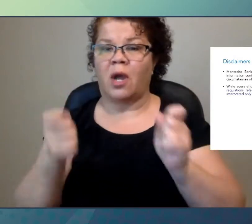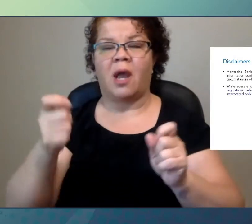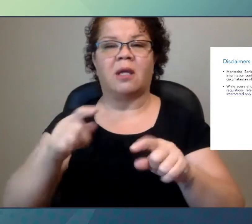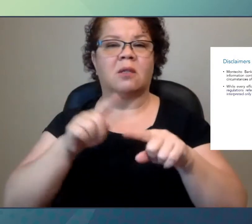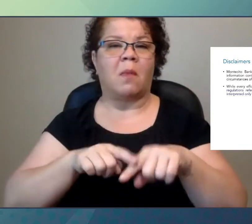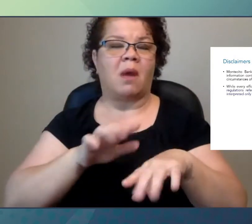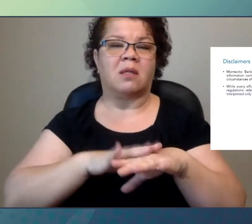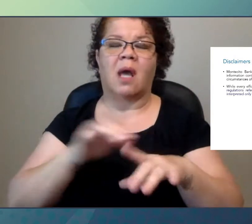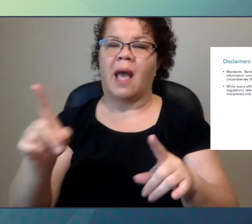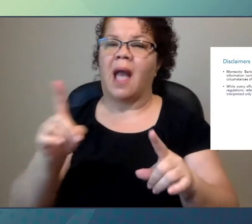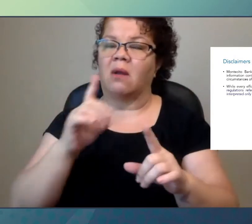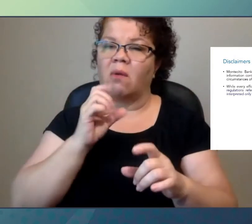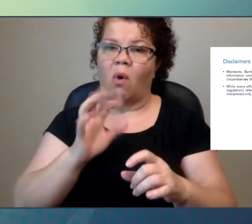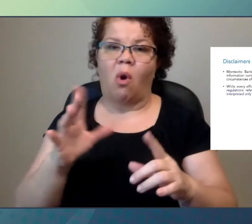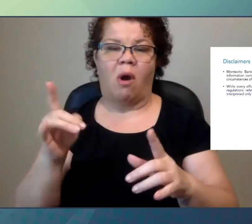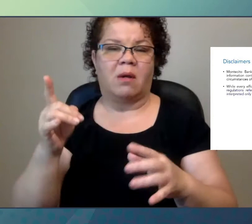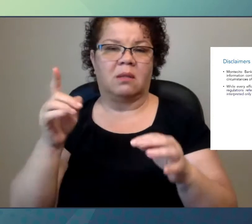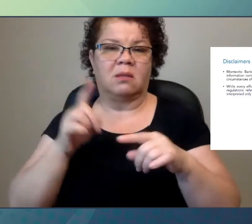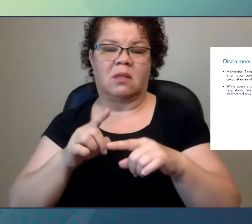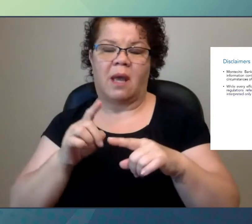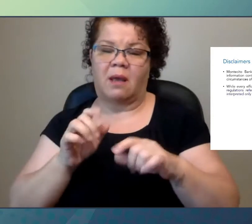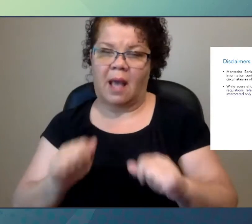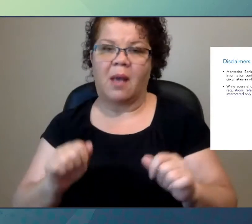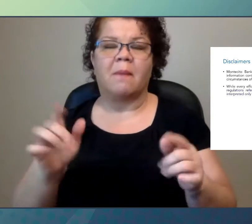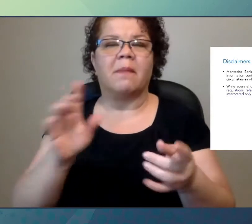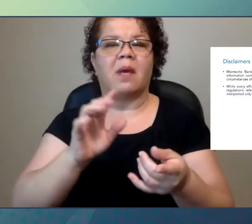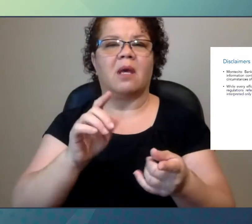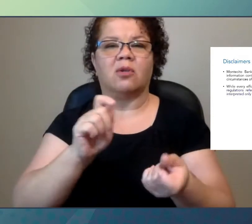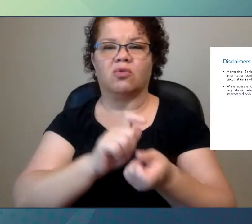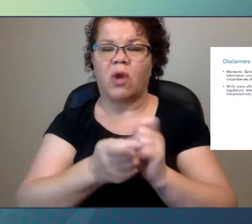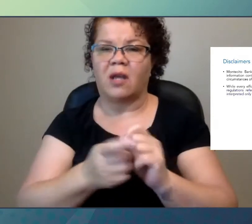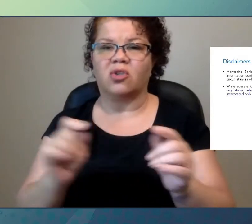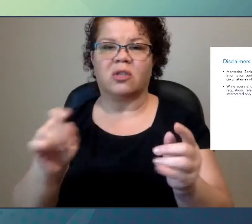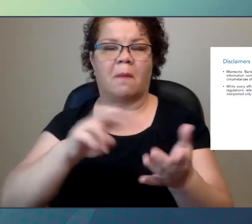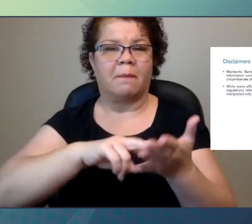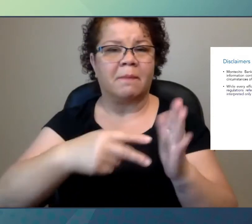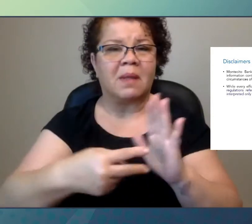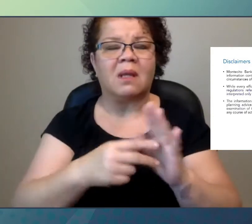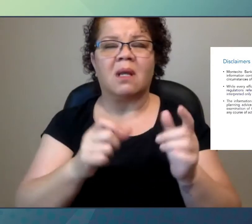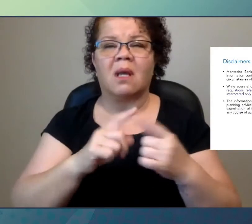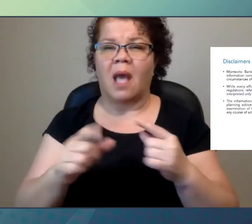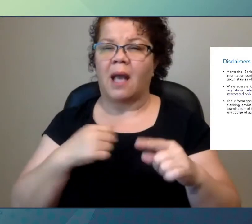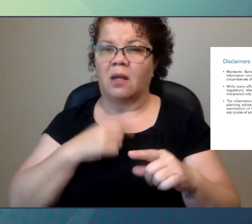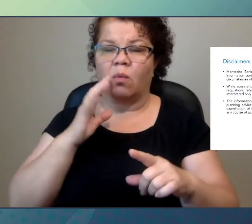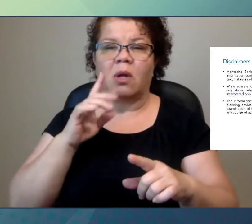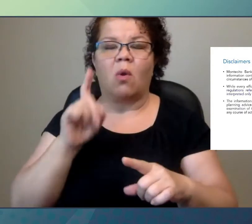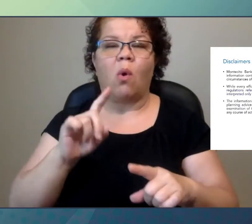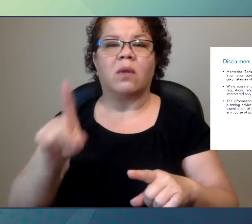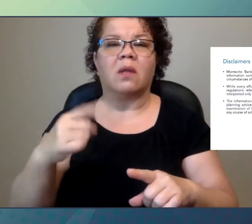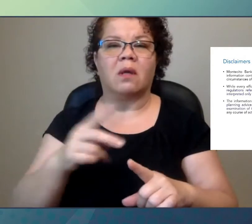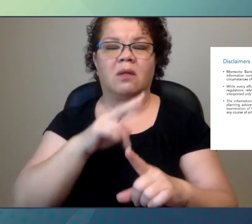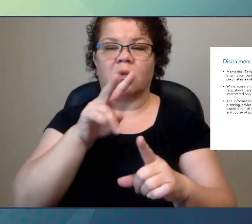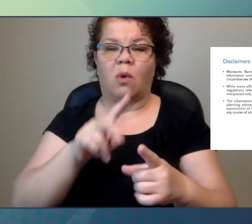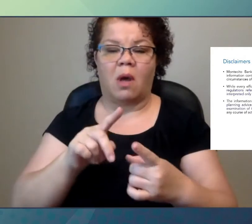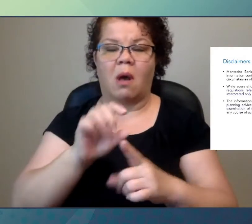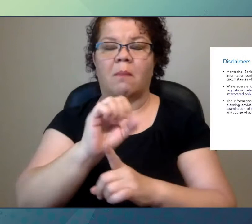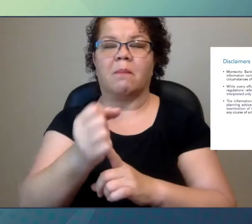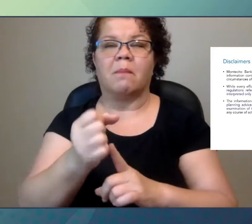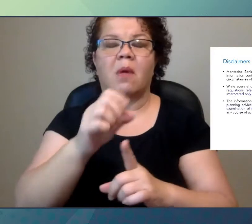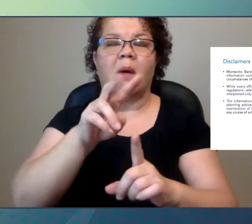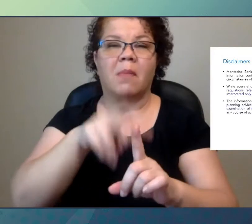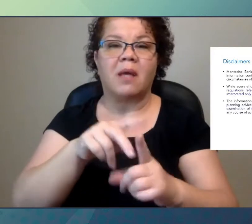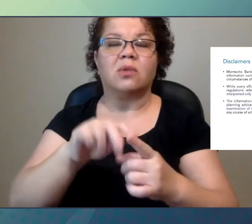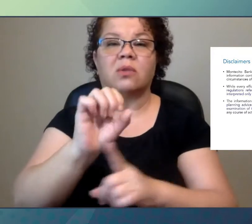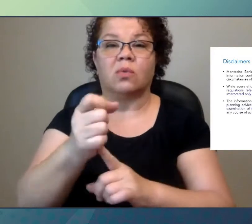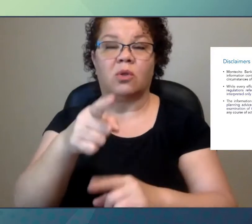to interpretation, and should be interpreted only in regards to the specific circumstances you may have. And last but not least,